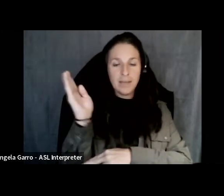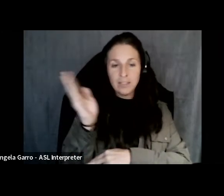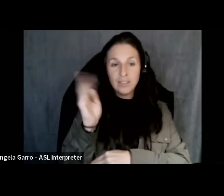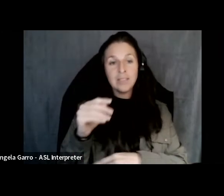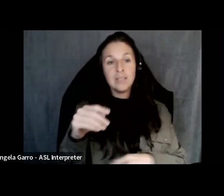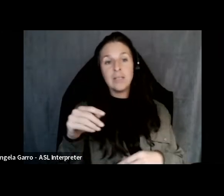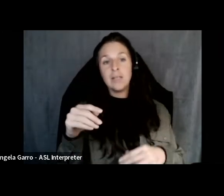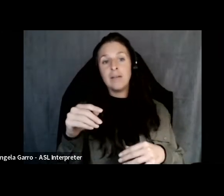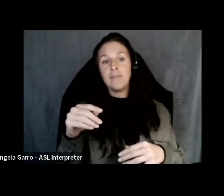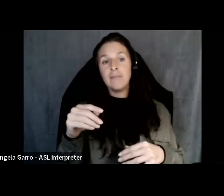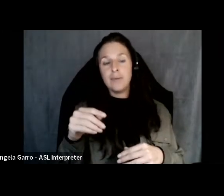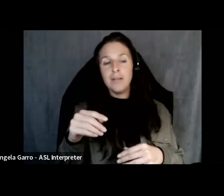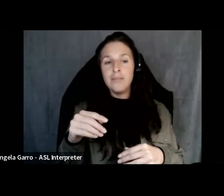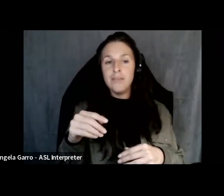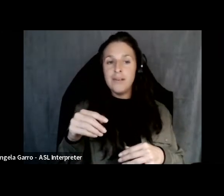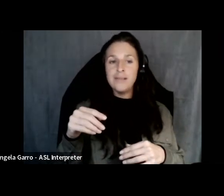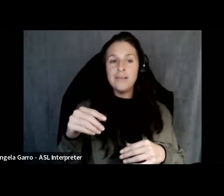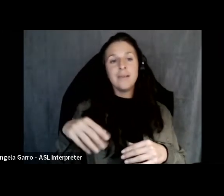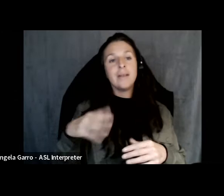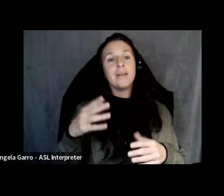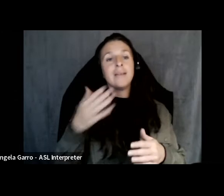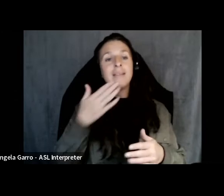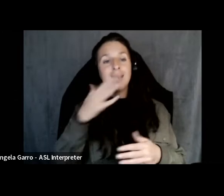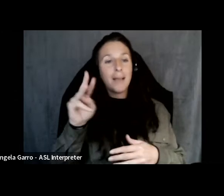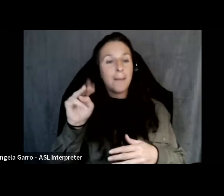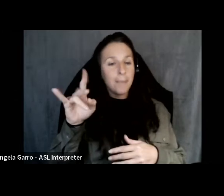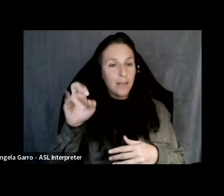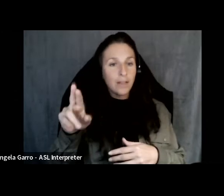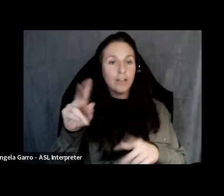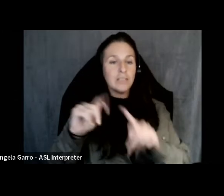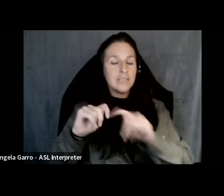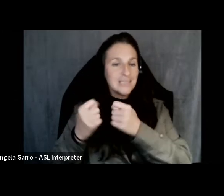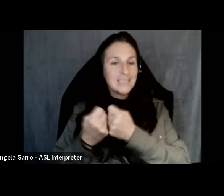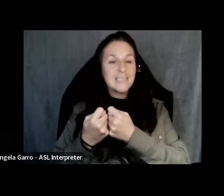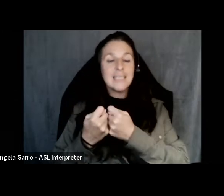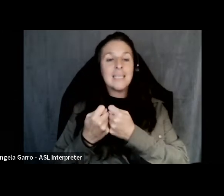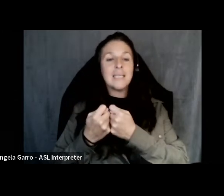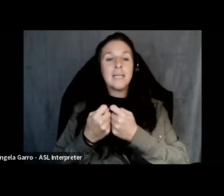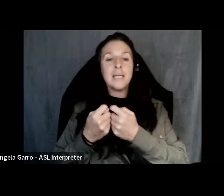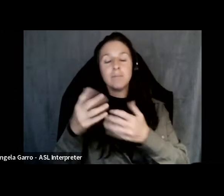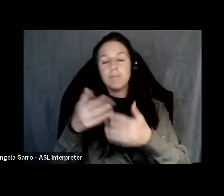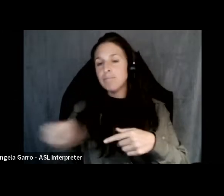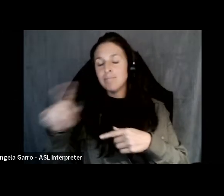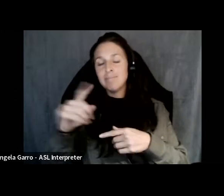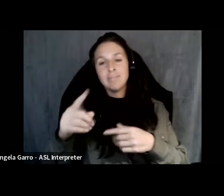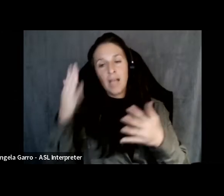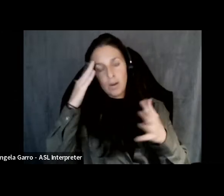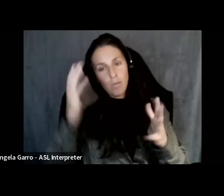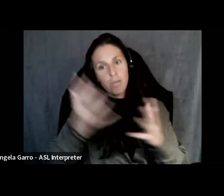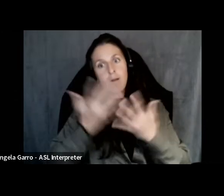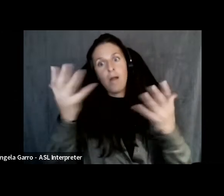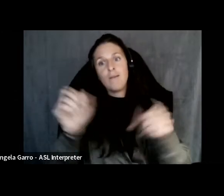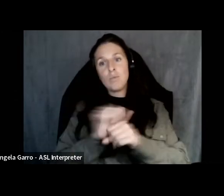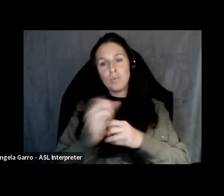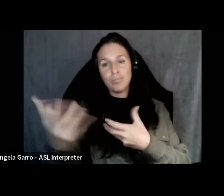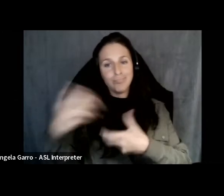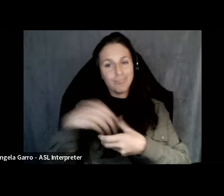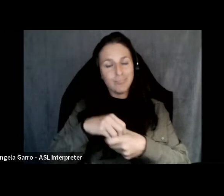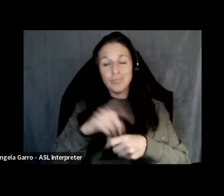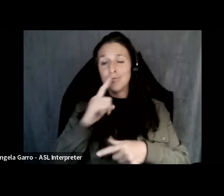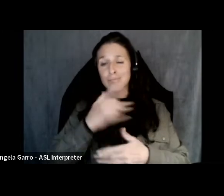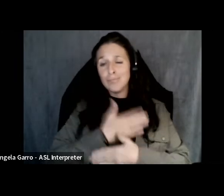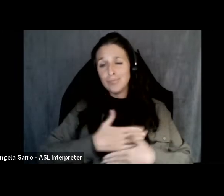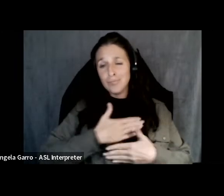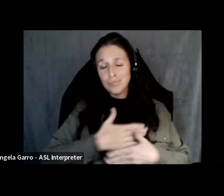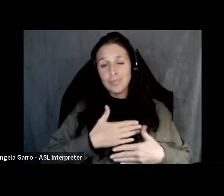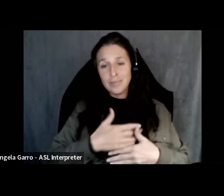thank Ms. Miller, Ms. Castano, the rest of the team. I know a ton of work went into this, so I'm really, really appreciative. So with